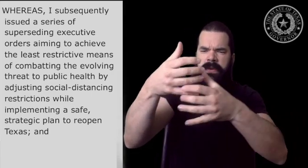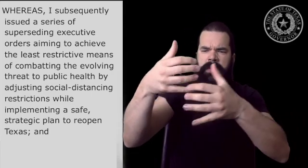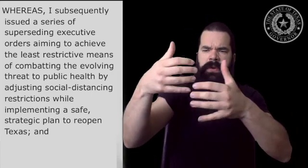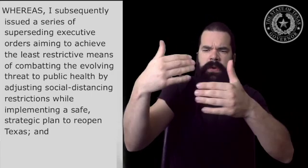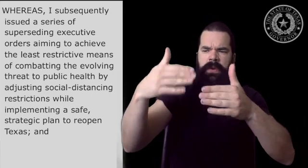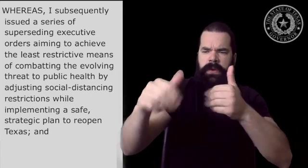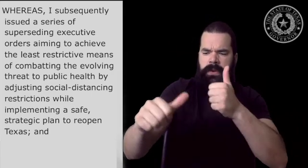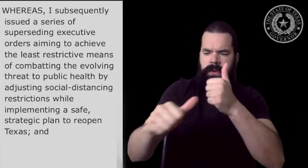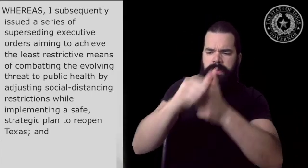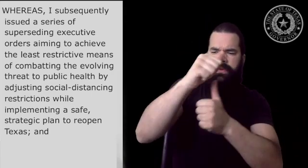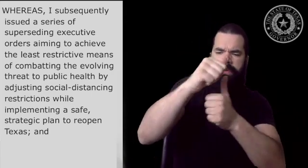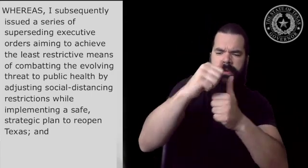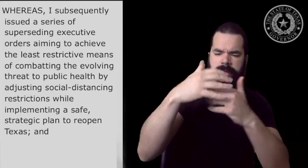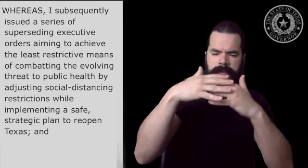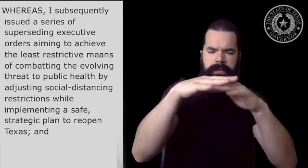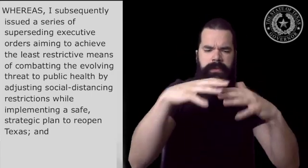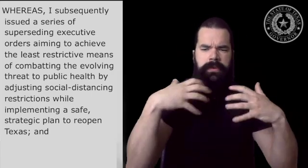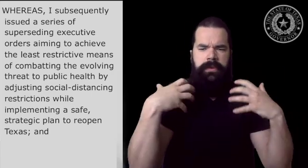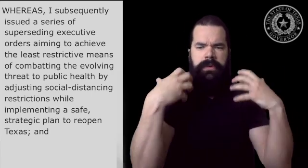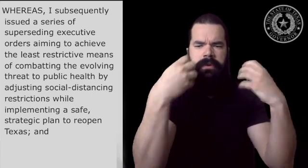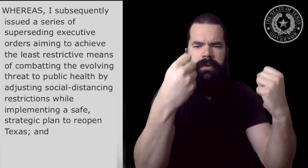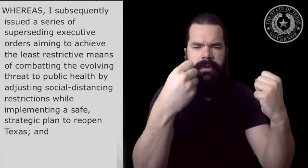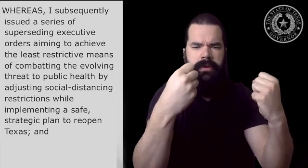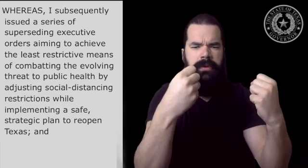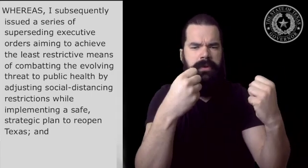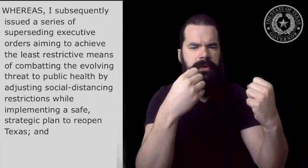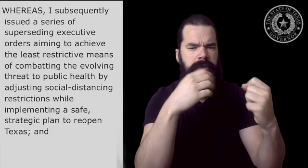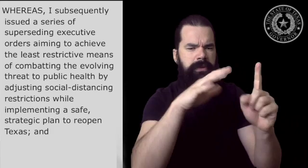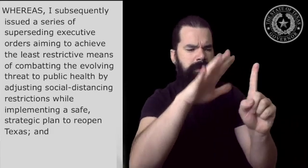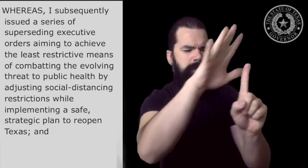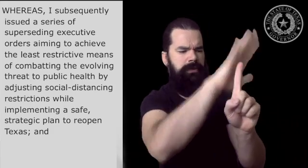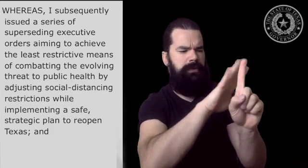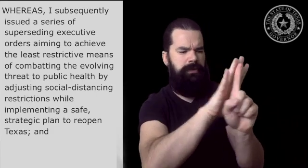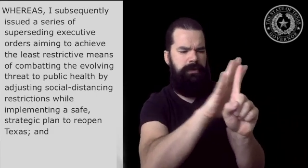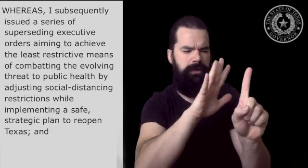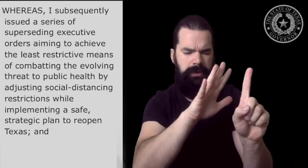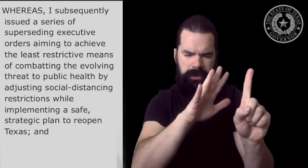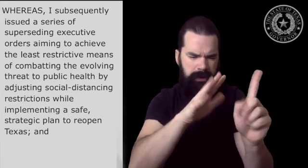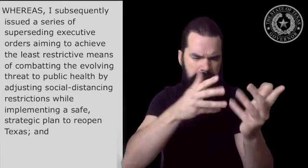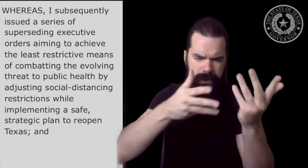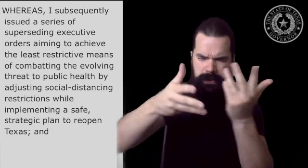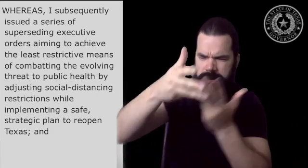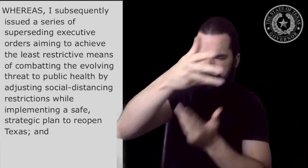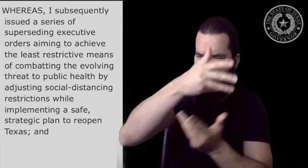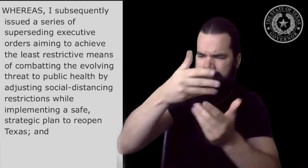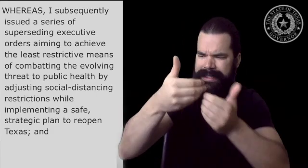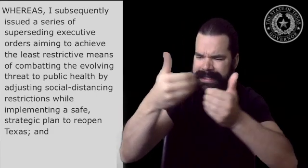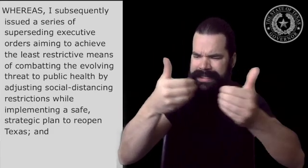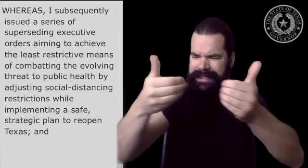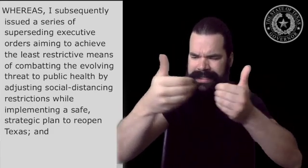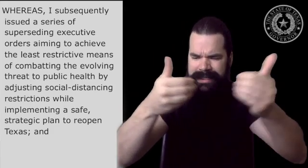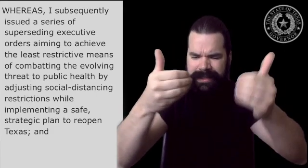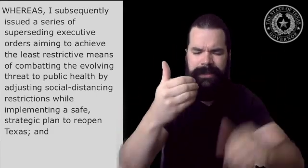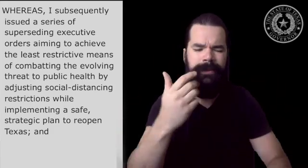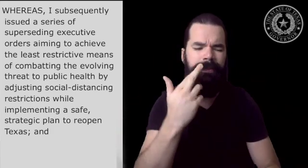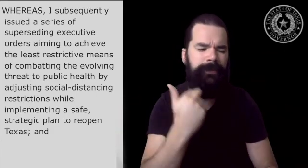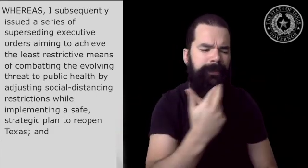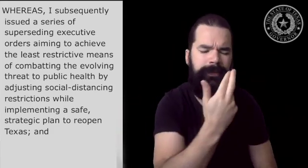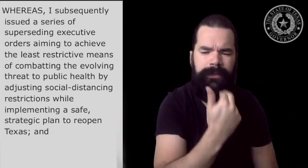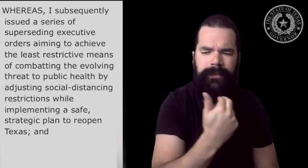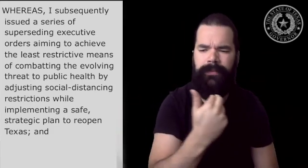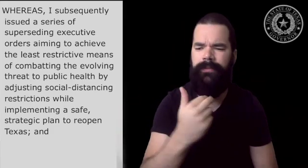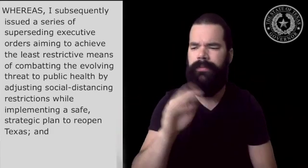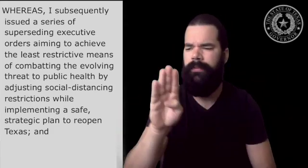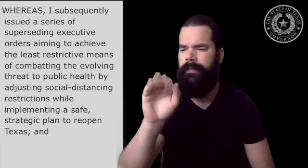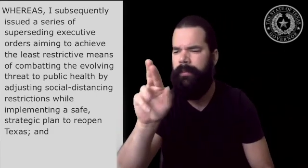least restrictive means of combating the evolving threat to public health by adjusting social distancing